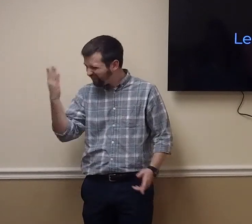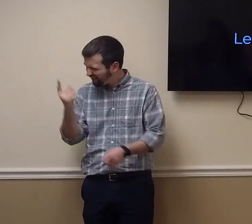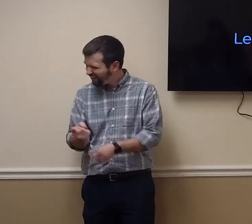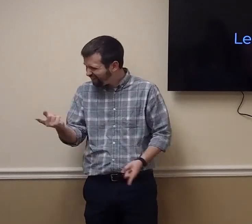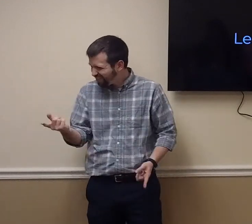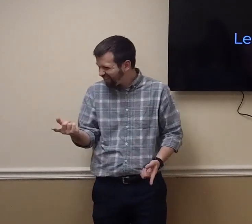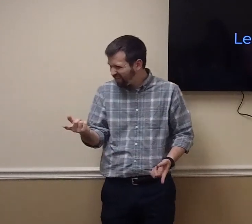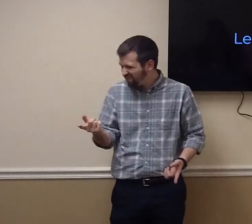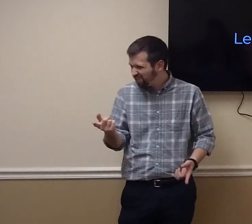right? So,